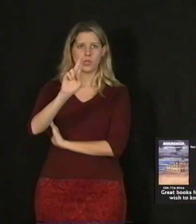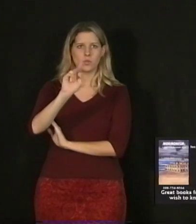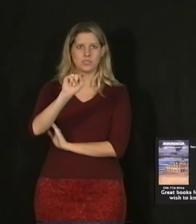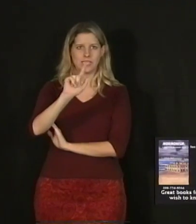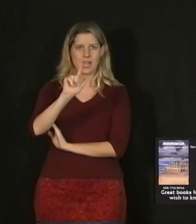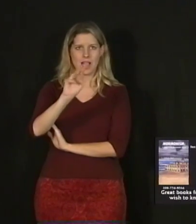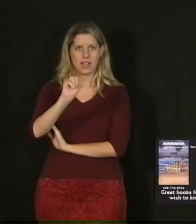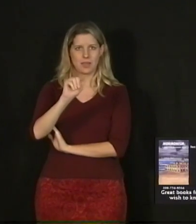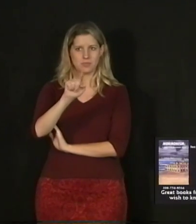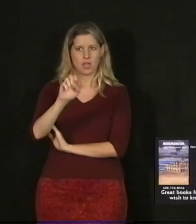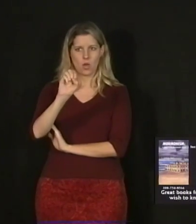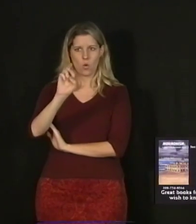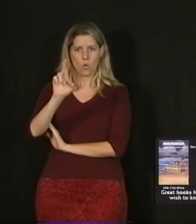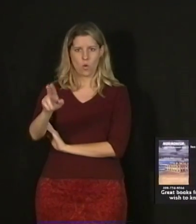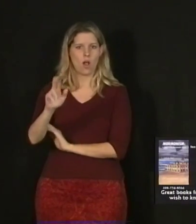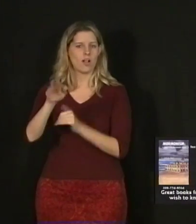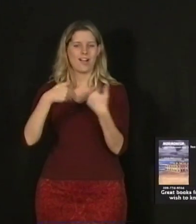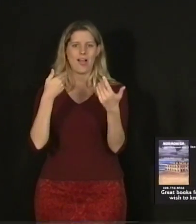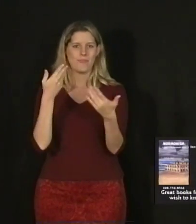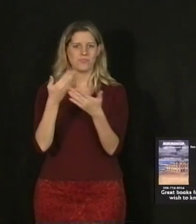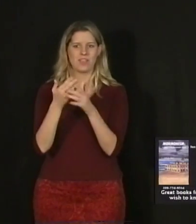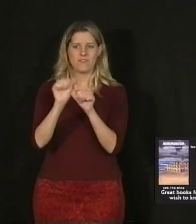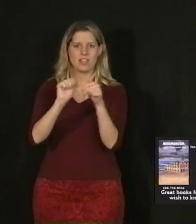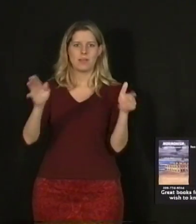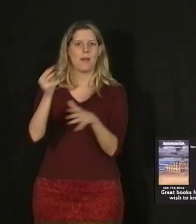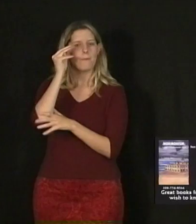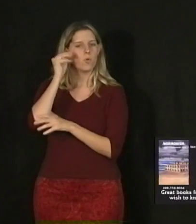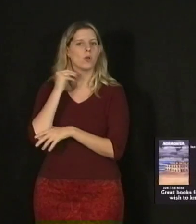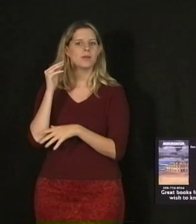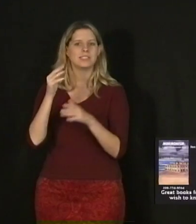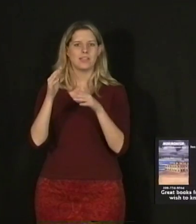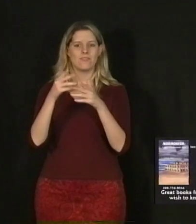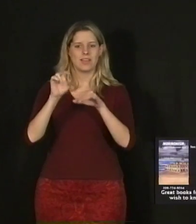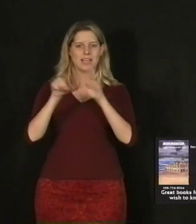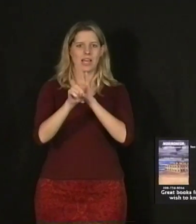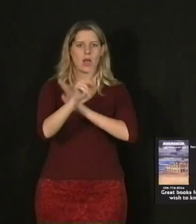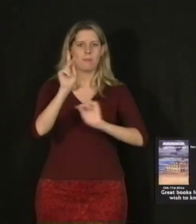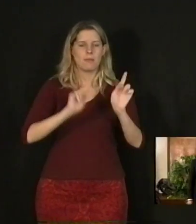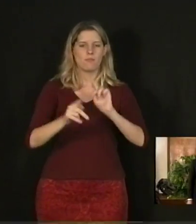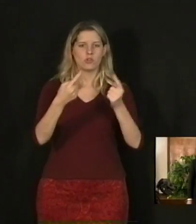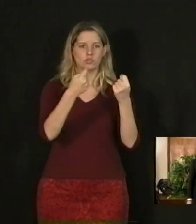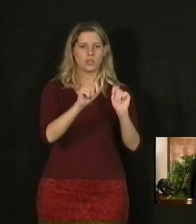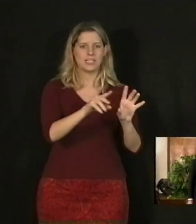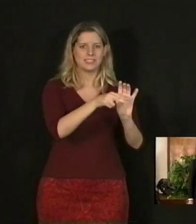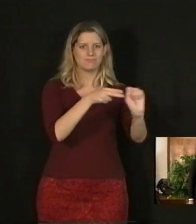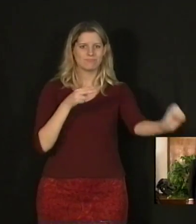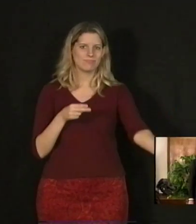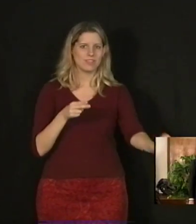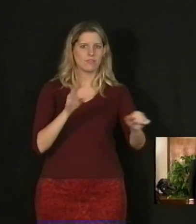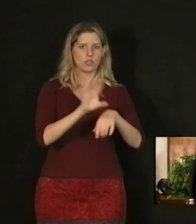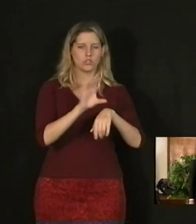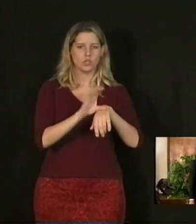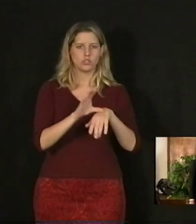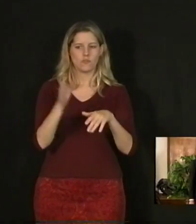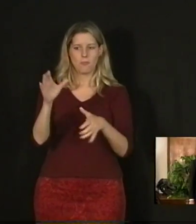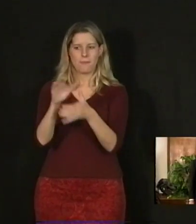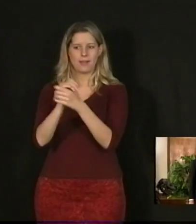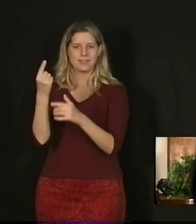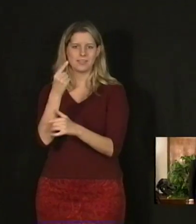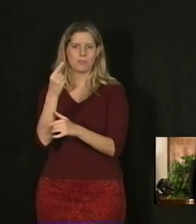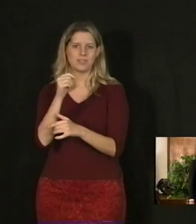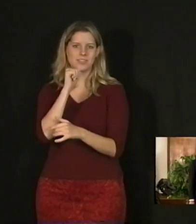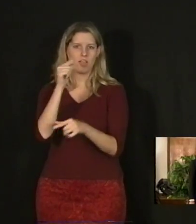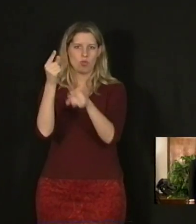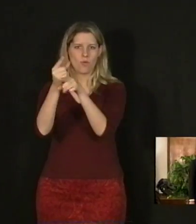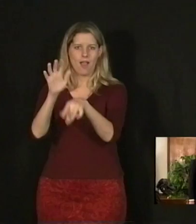on how the Mormons have killed people for trying to leave the Mormon Church or for marrying someone who's not the right color. Now, I know I'm in the South, and I preach the